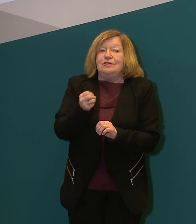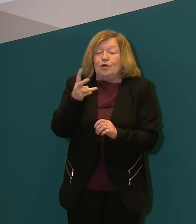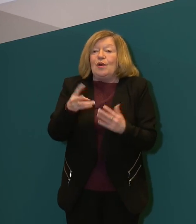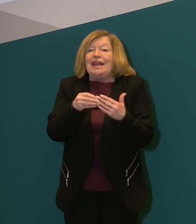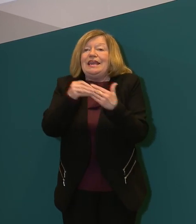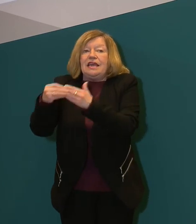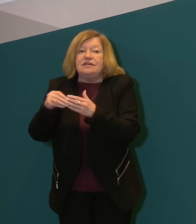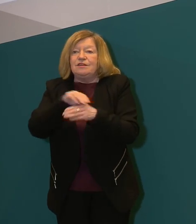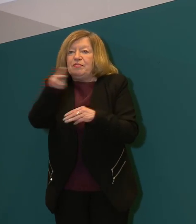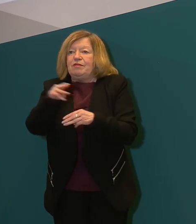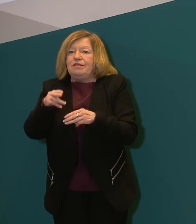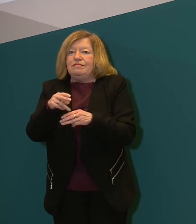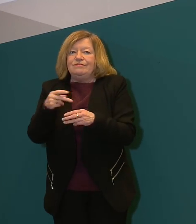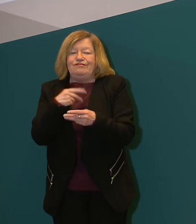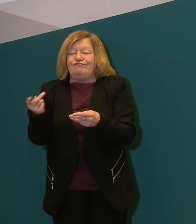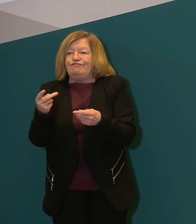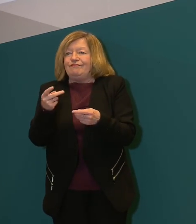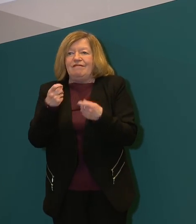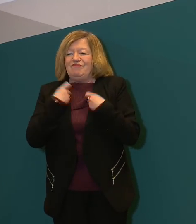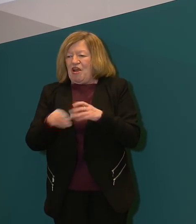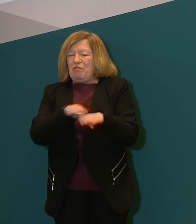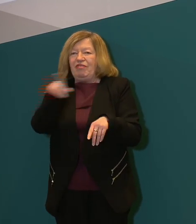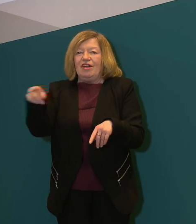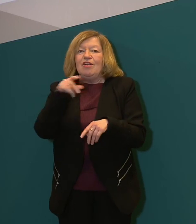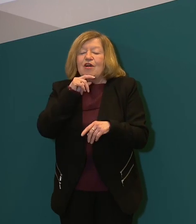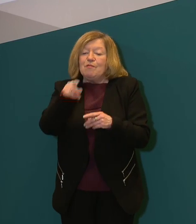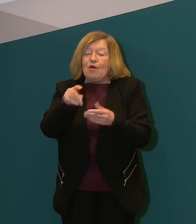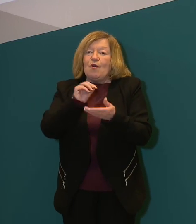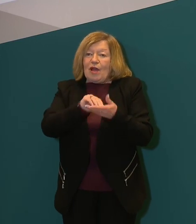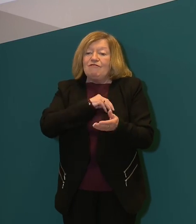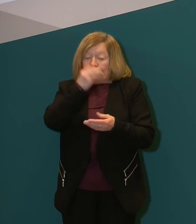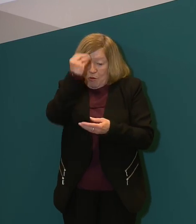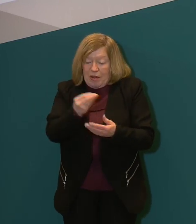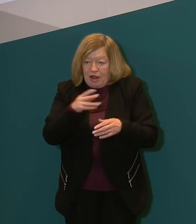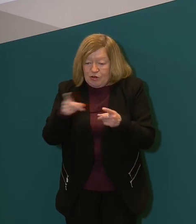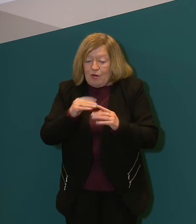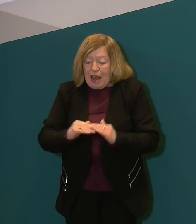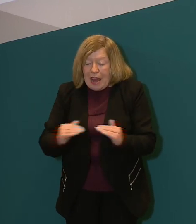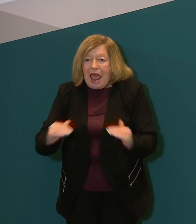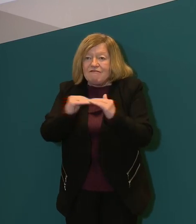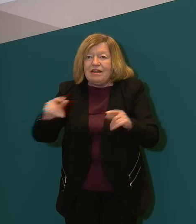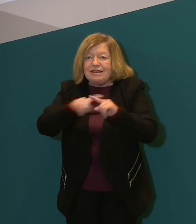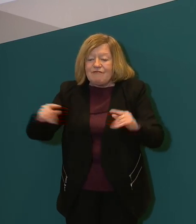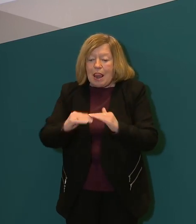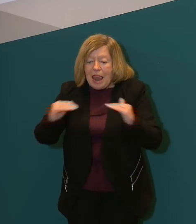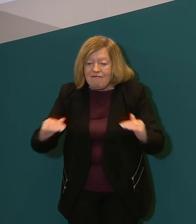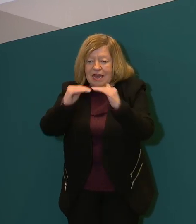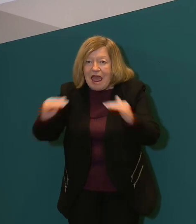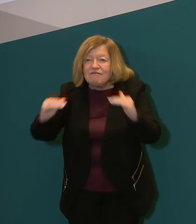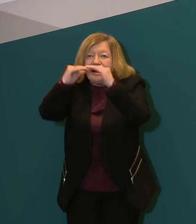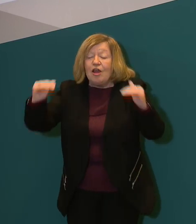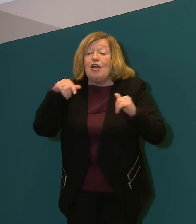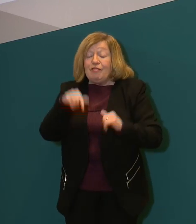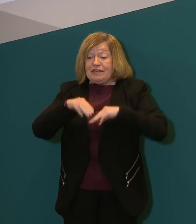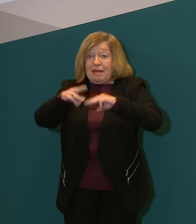to fatigue, if you like, on the part of the population with those measures. Compliance would reduce and they would become less effective. So although these